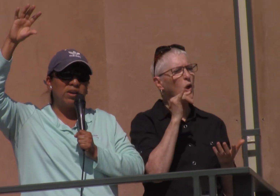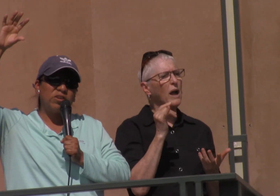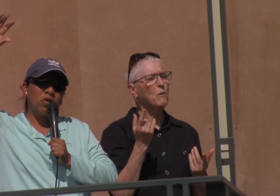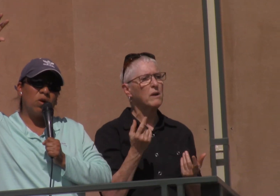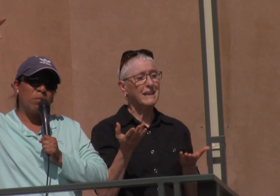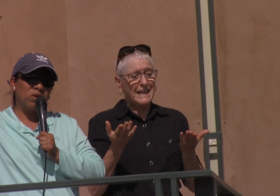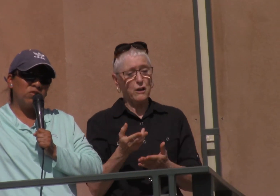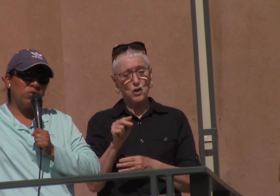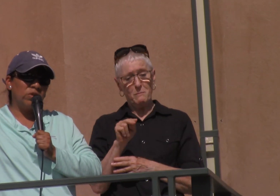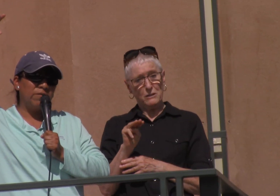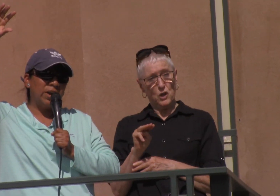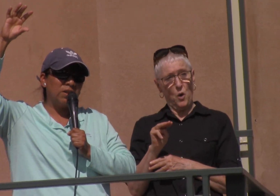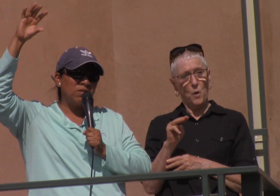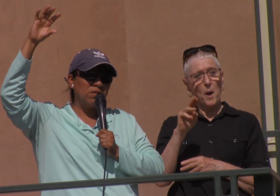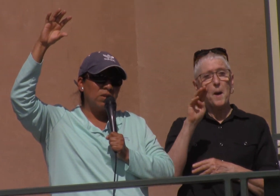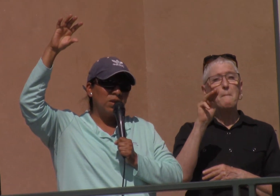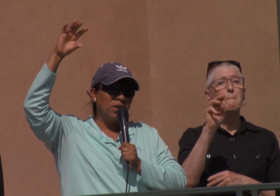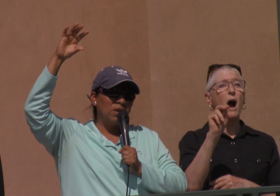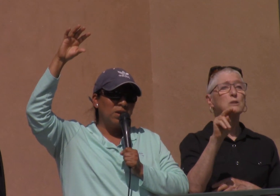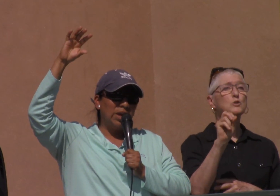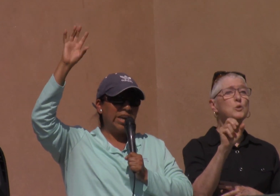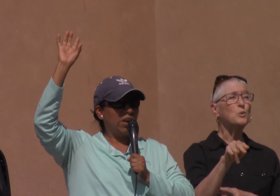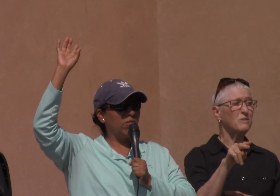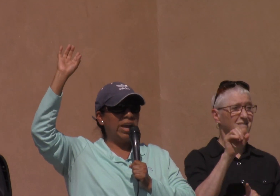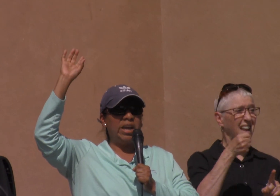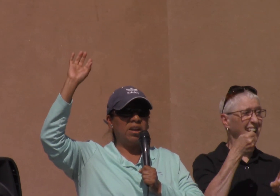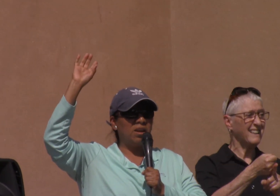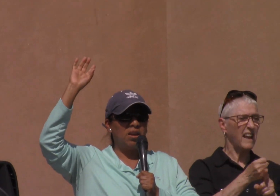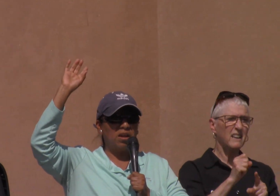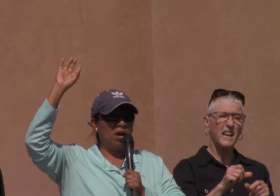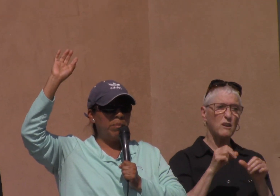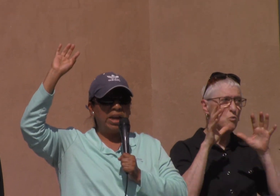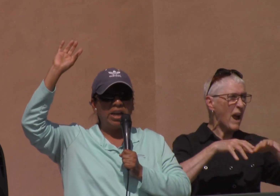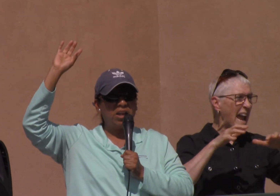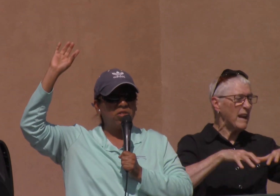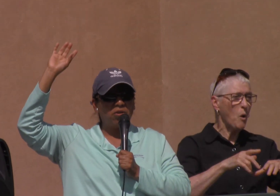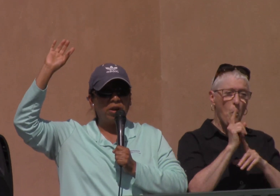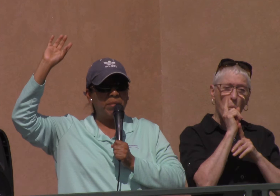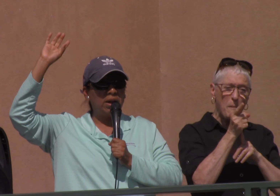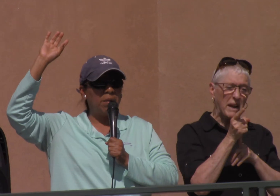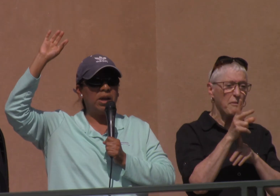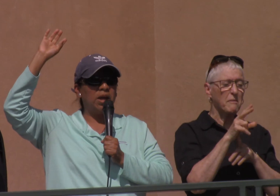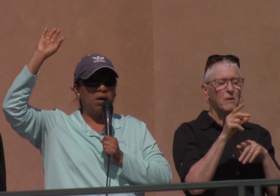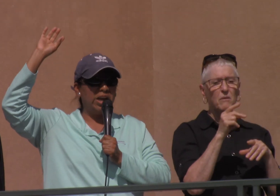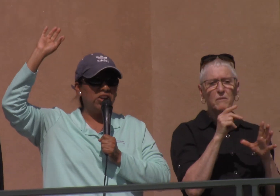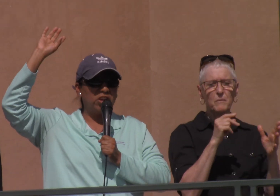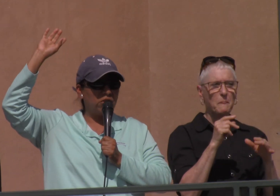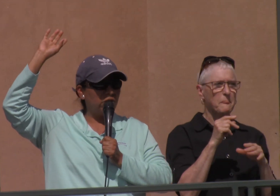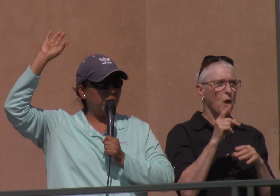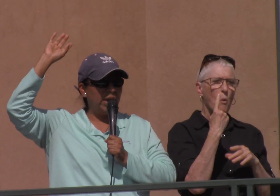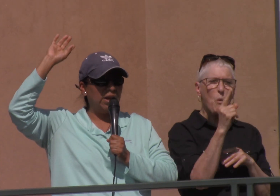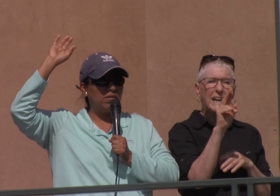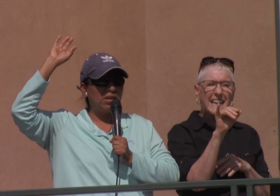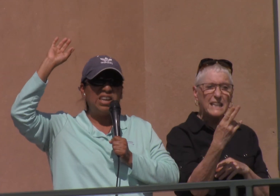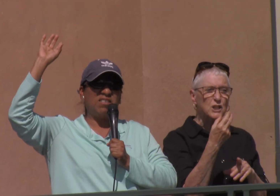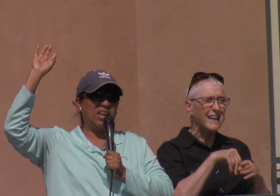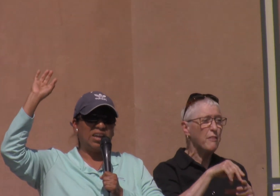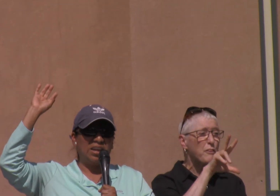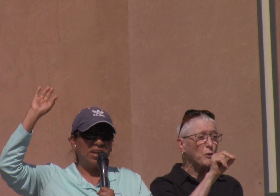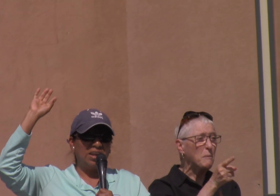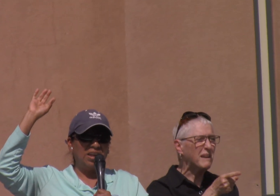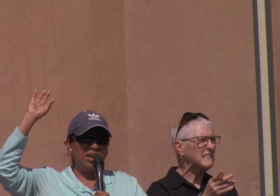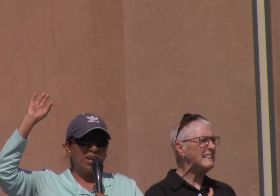in New Mexico, our monsoonal events, it can rain a minute and 30 minutes, an inch in 30 minutes,